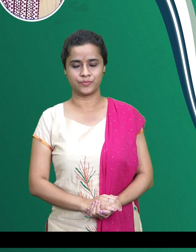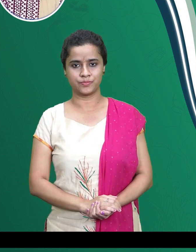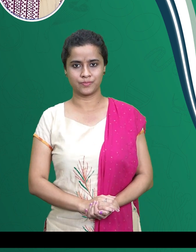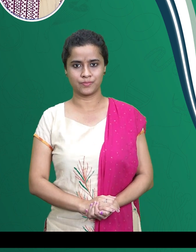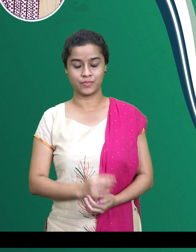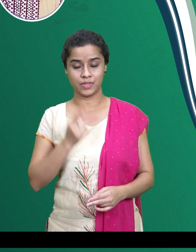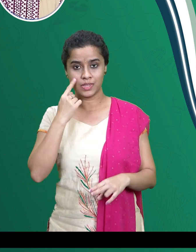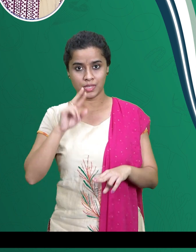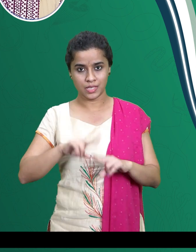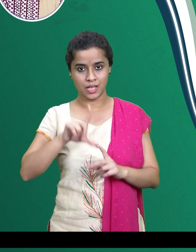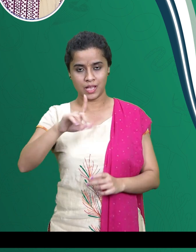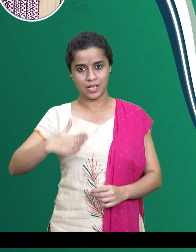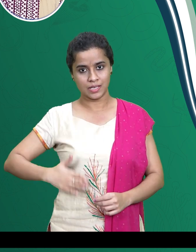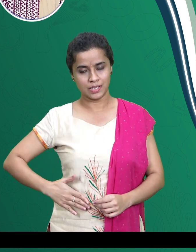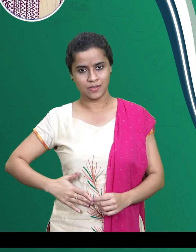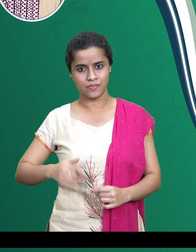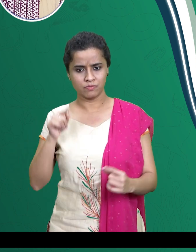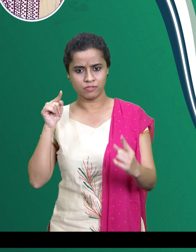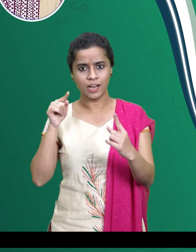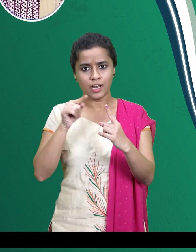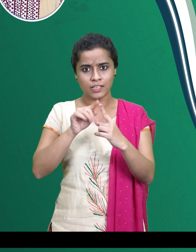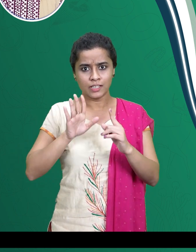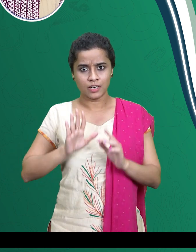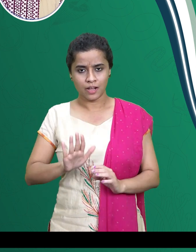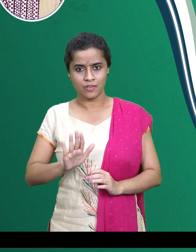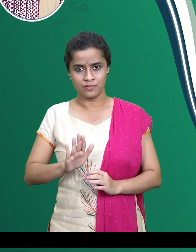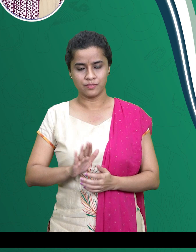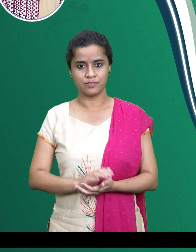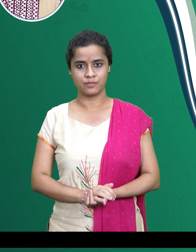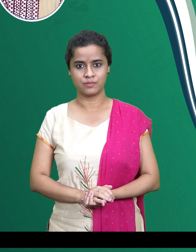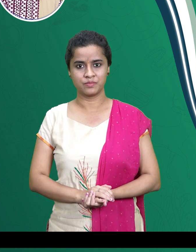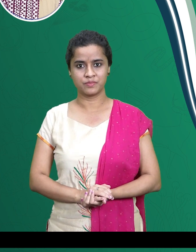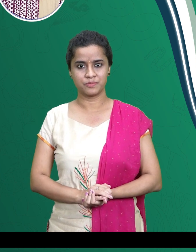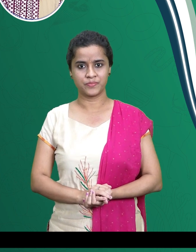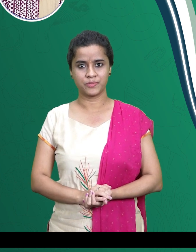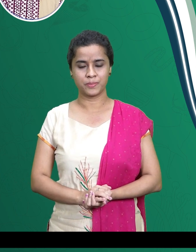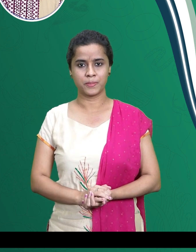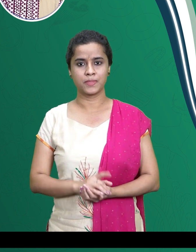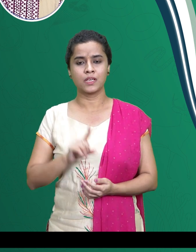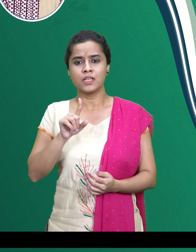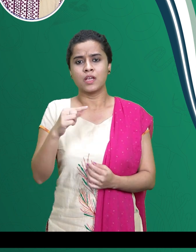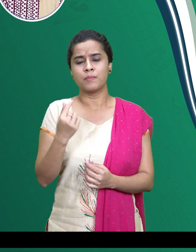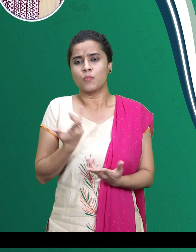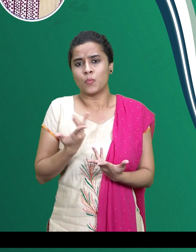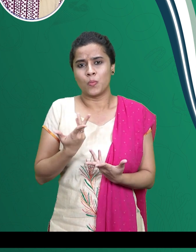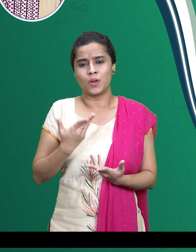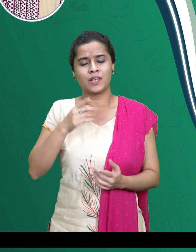If the liver is targeted, there will be jaundice.